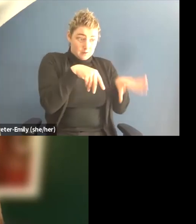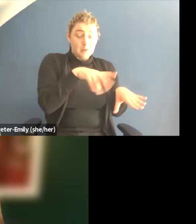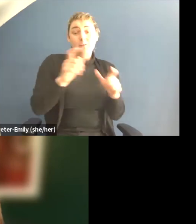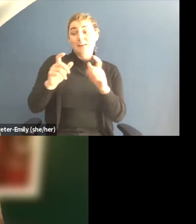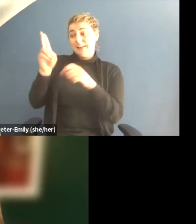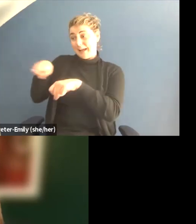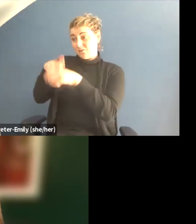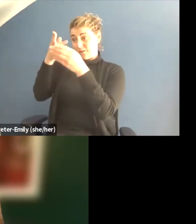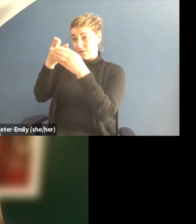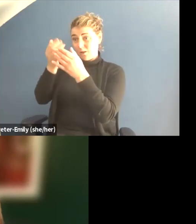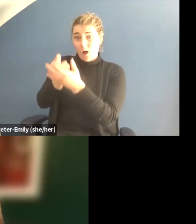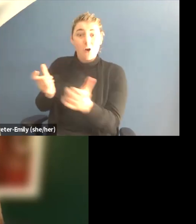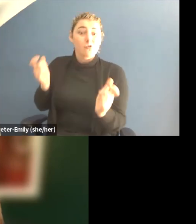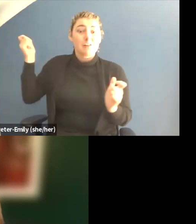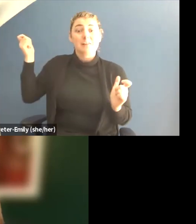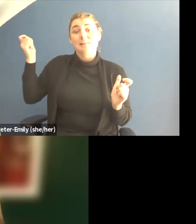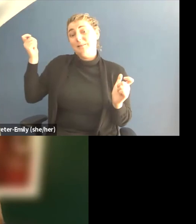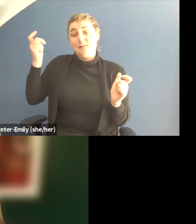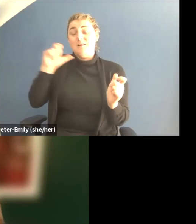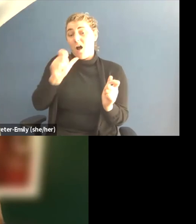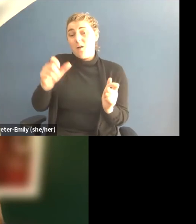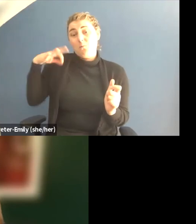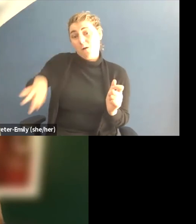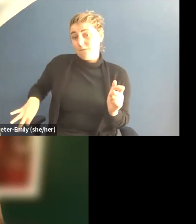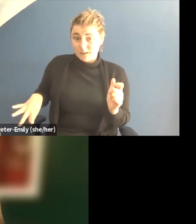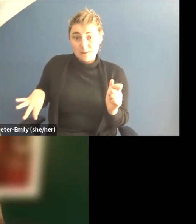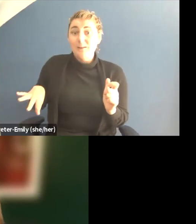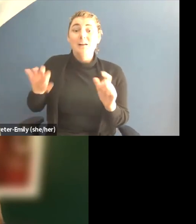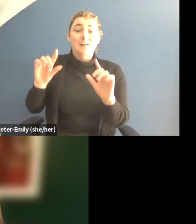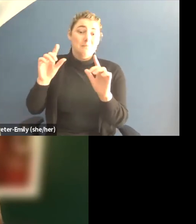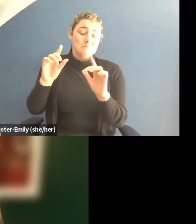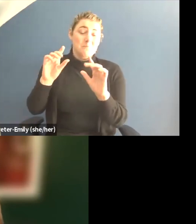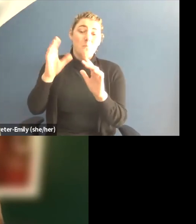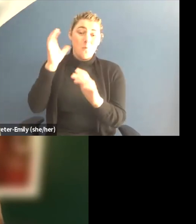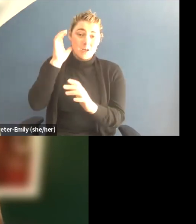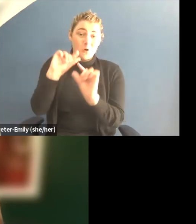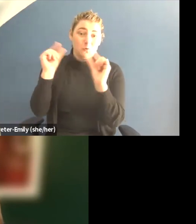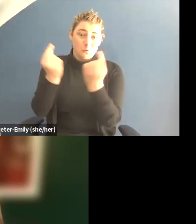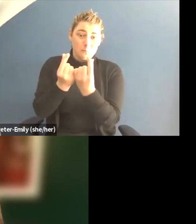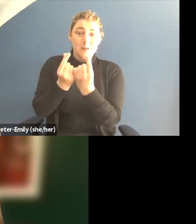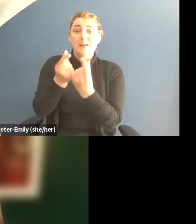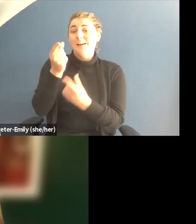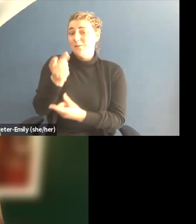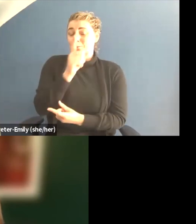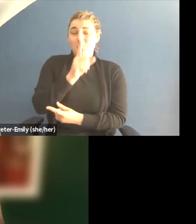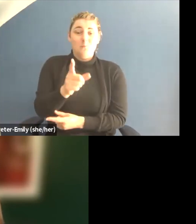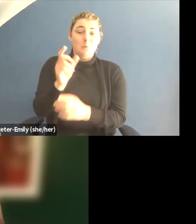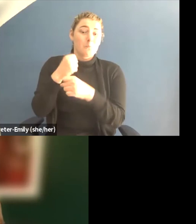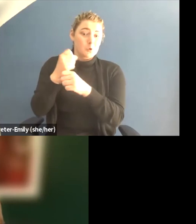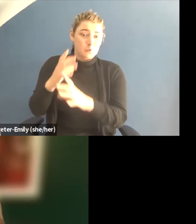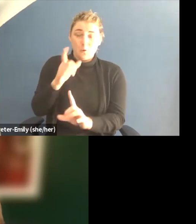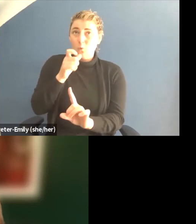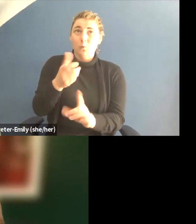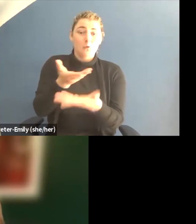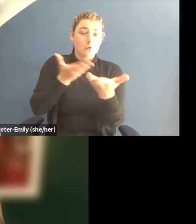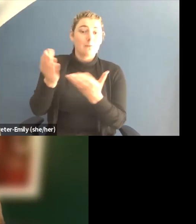independent nonprofit public radio station group and a groundbreaking producer that serves more than 26